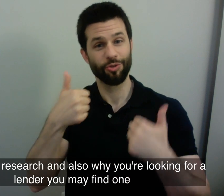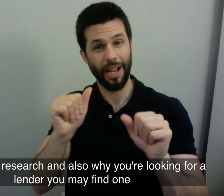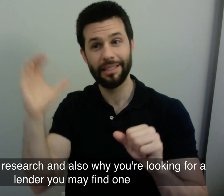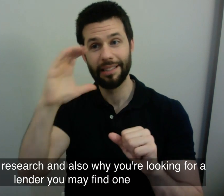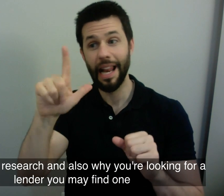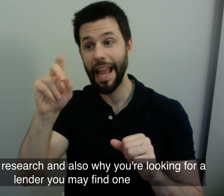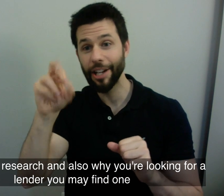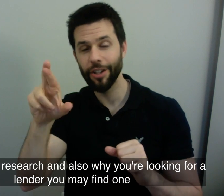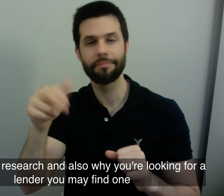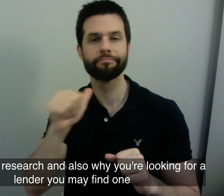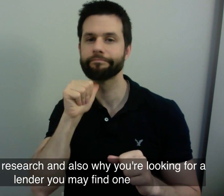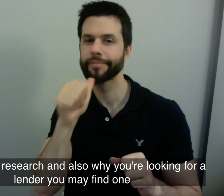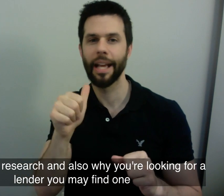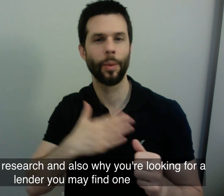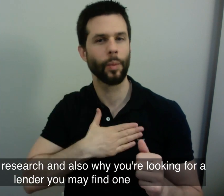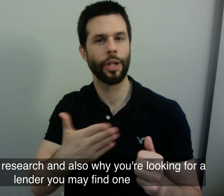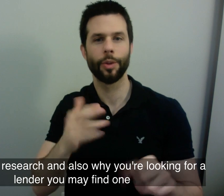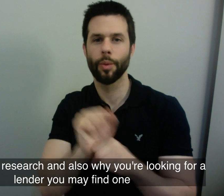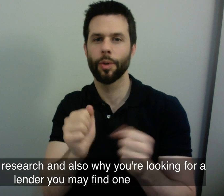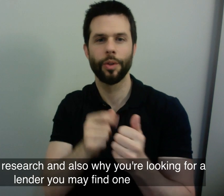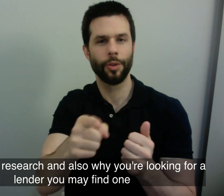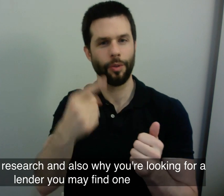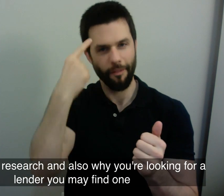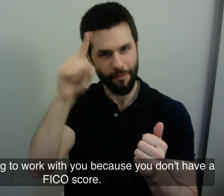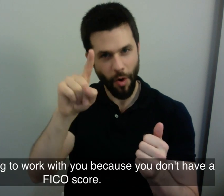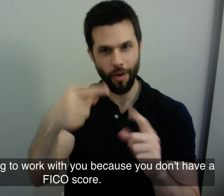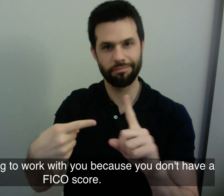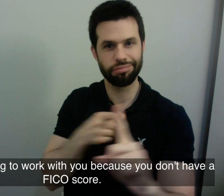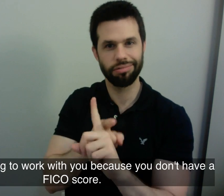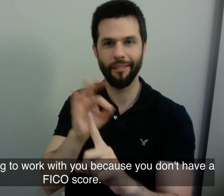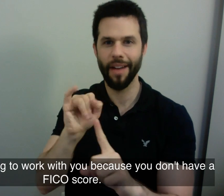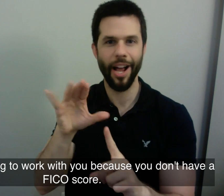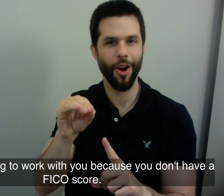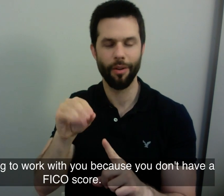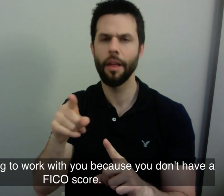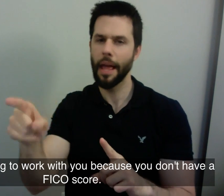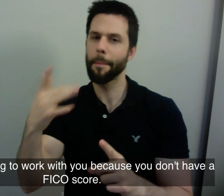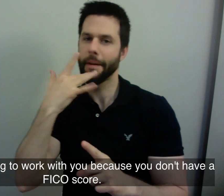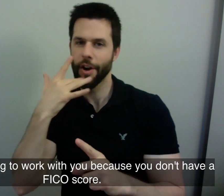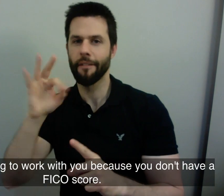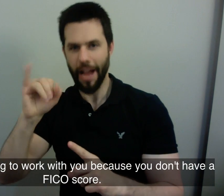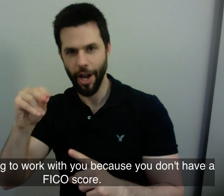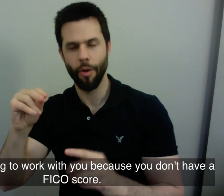more research. And also, while you're looking for a lender, you may find one that's not willing to work with you because you don't have a FICO